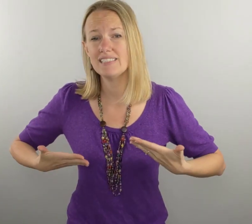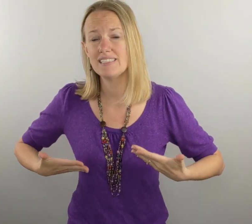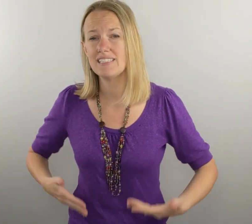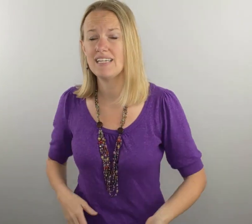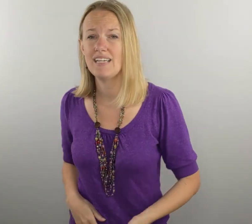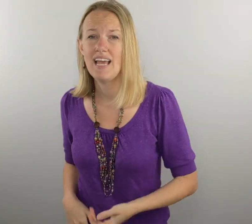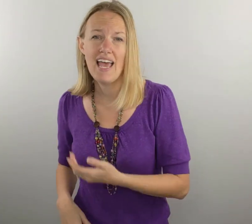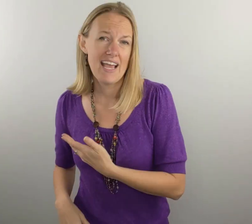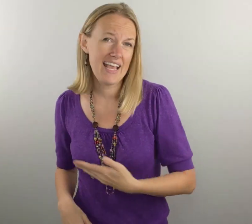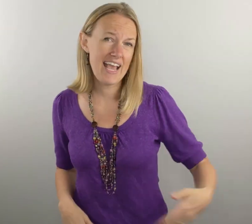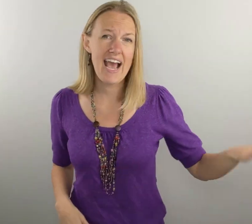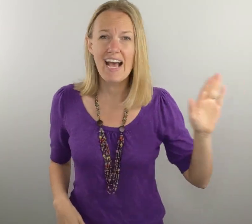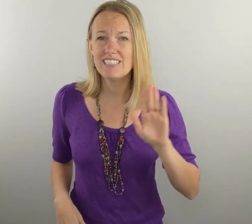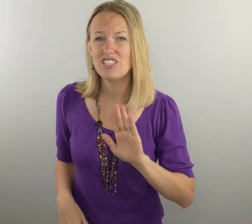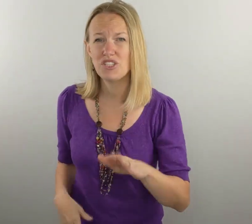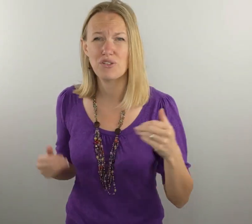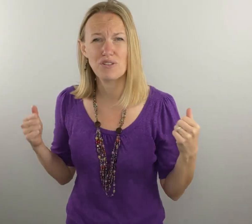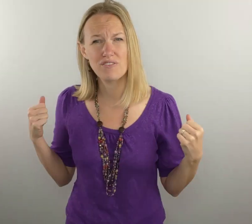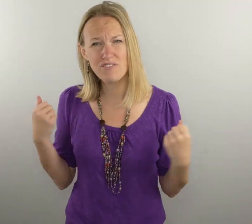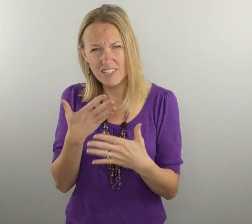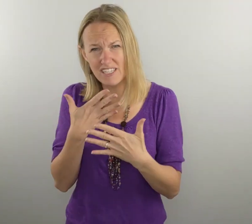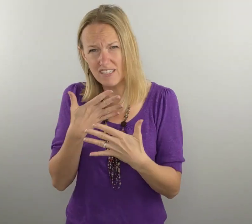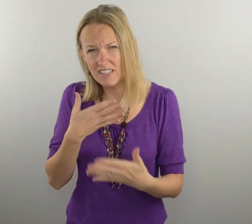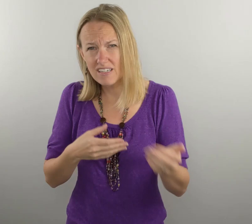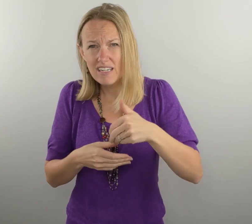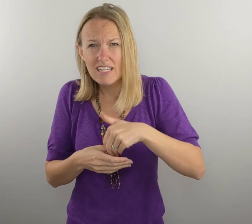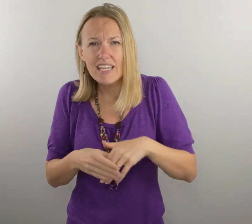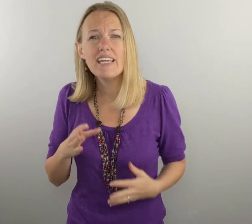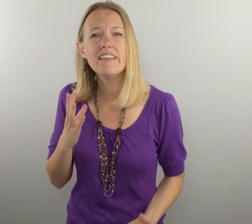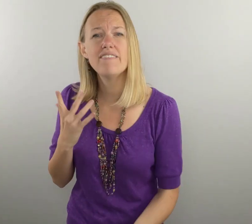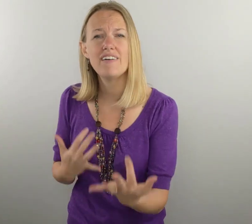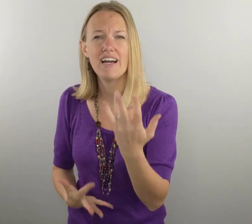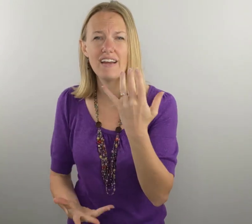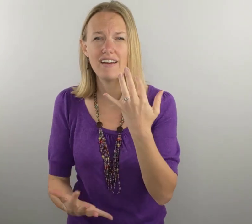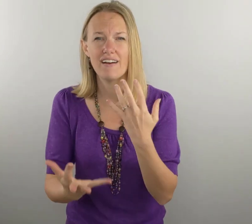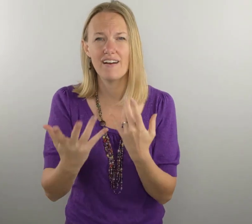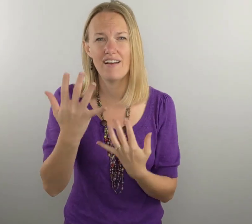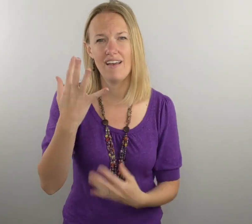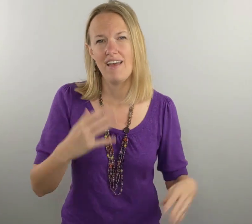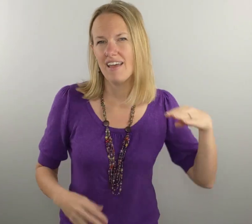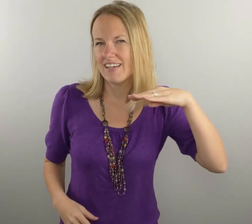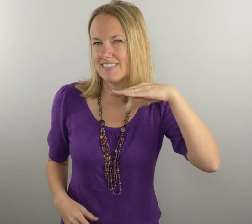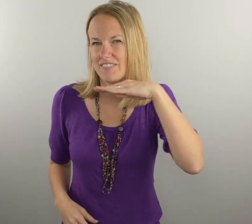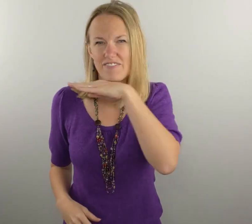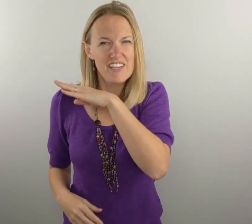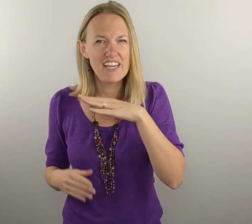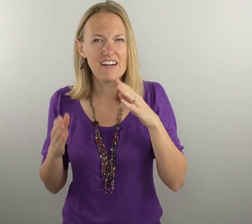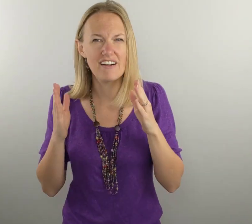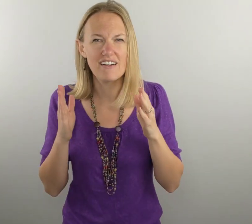happiness, cast your fear in the fire. Because fear